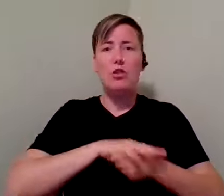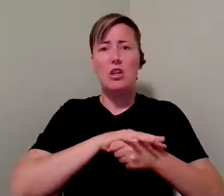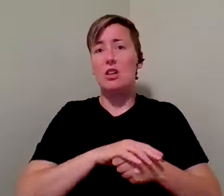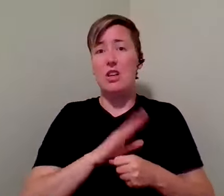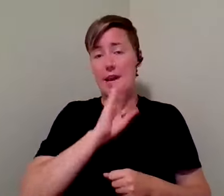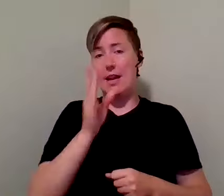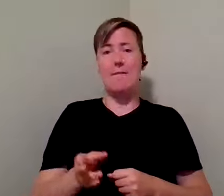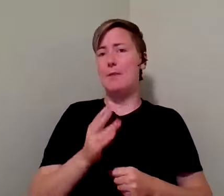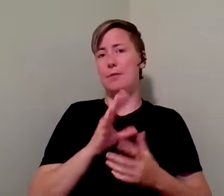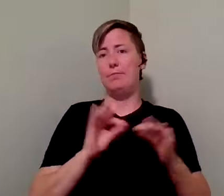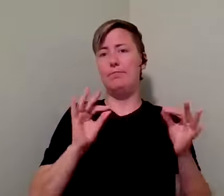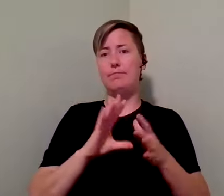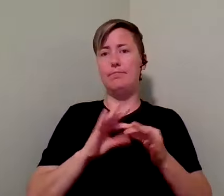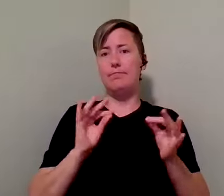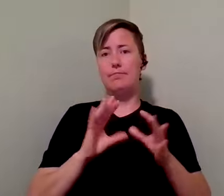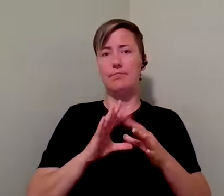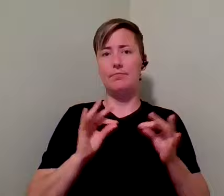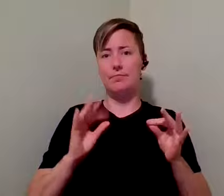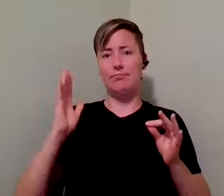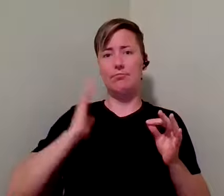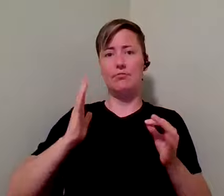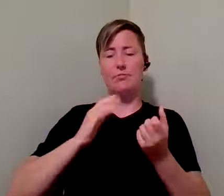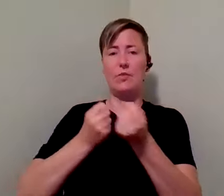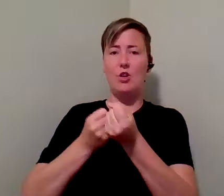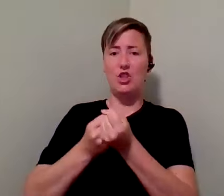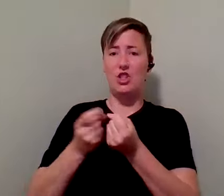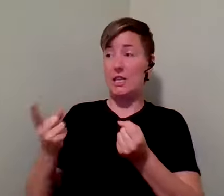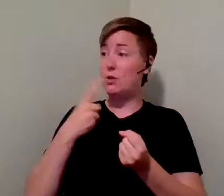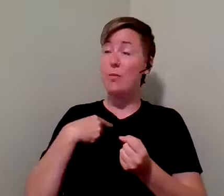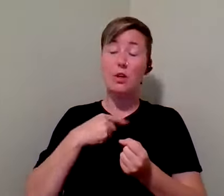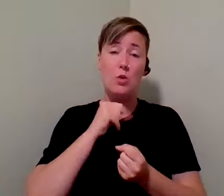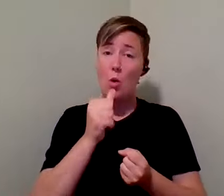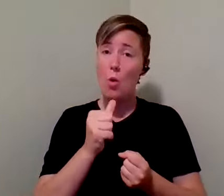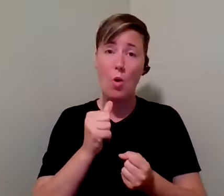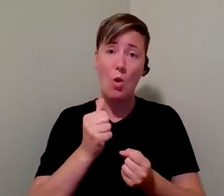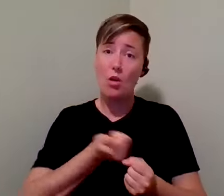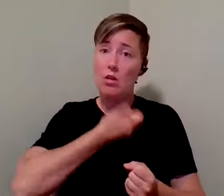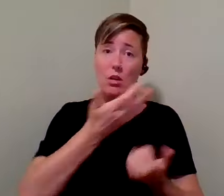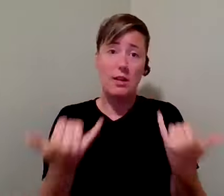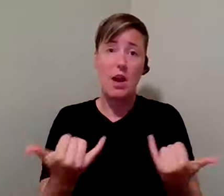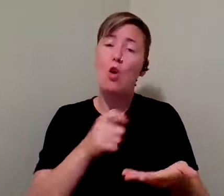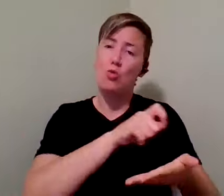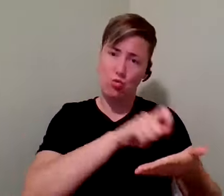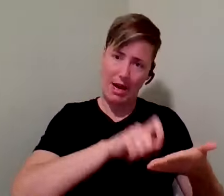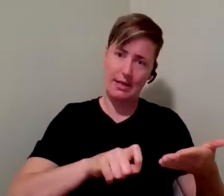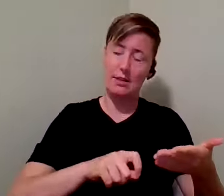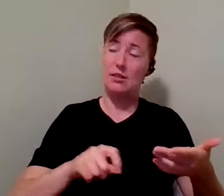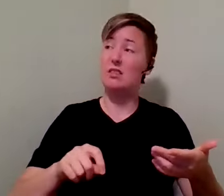about. All AA says is write it down. And I sat down and I did it. I did my fourth step. Now, I'm not like some of the young